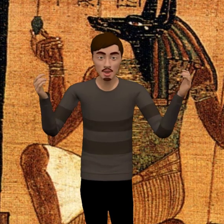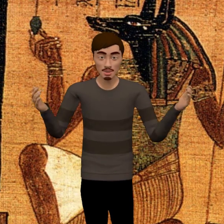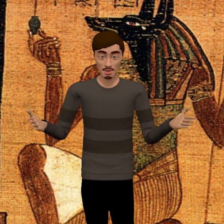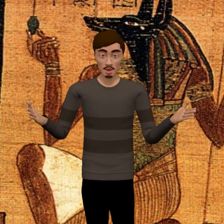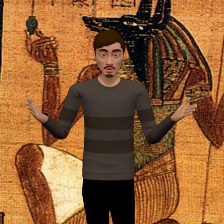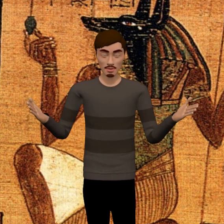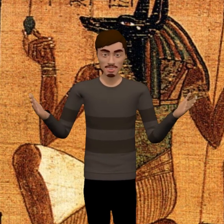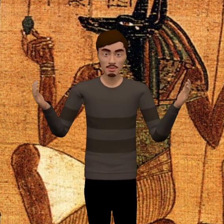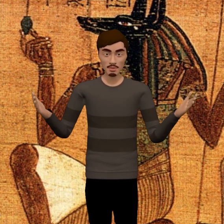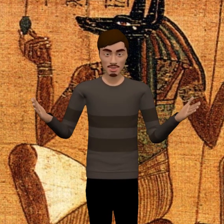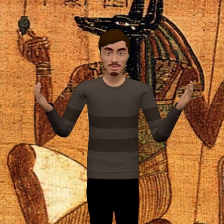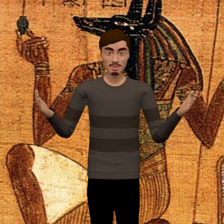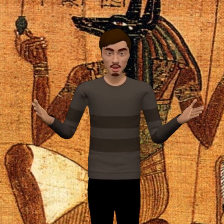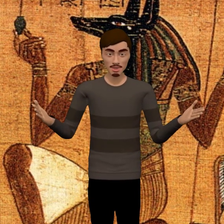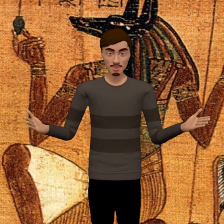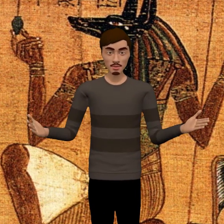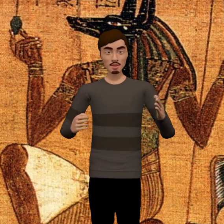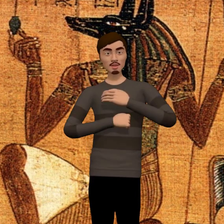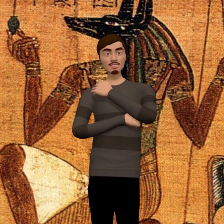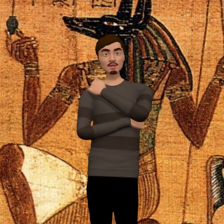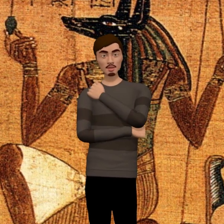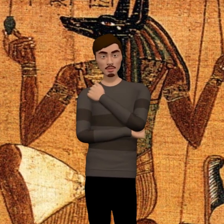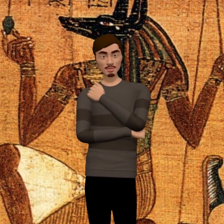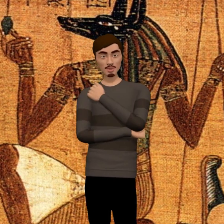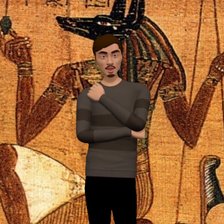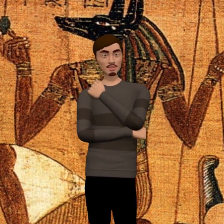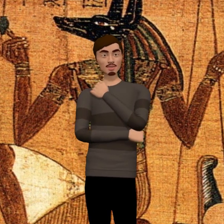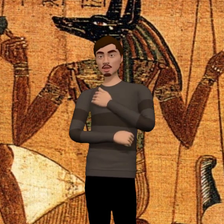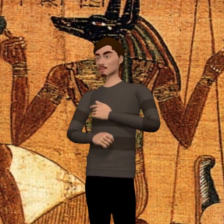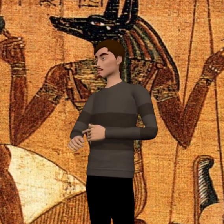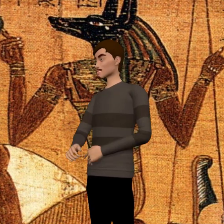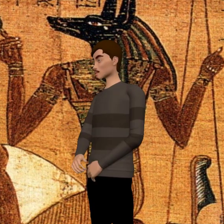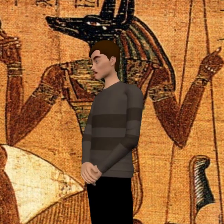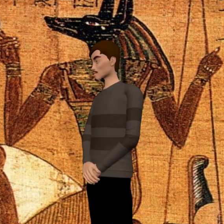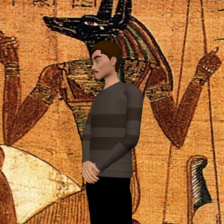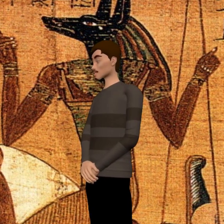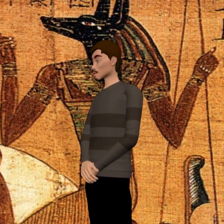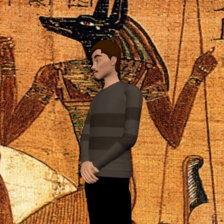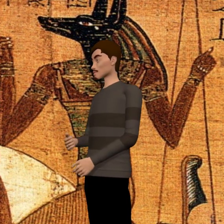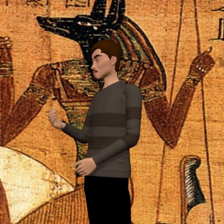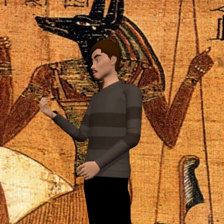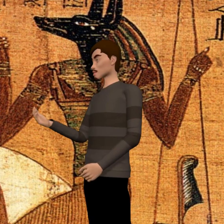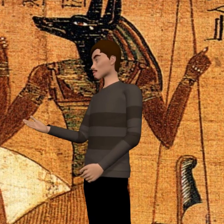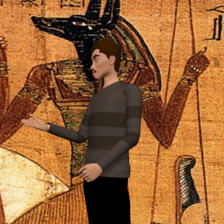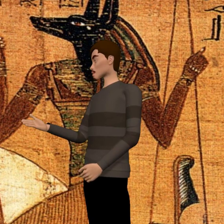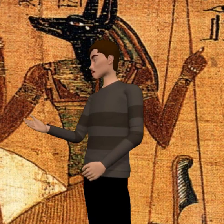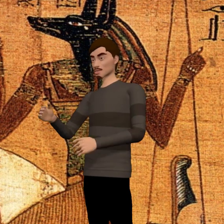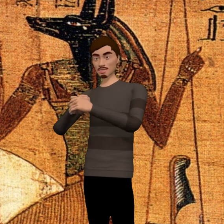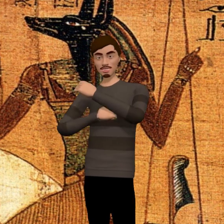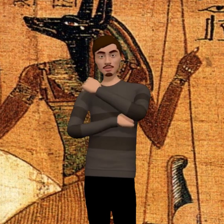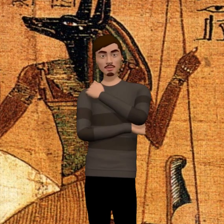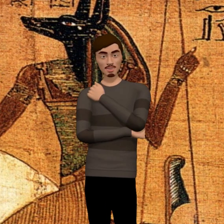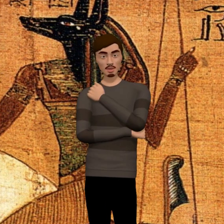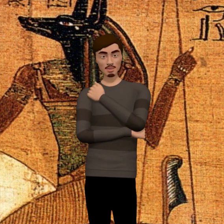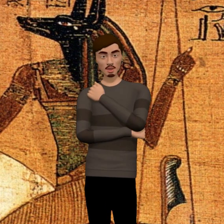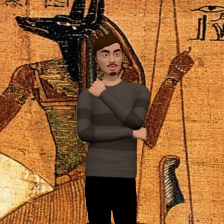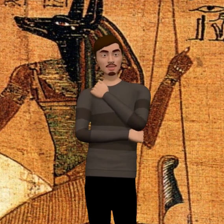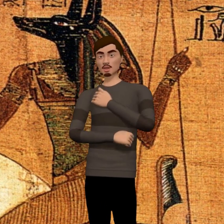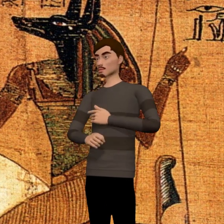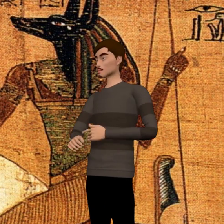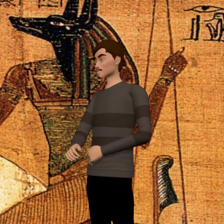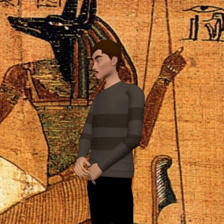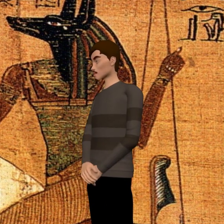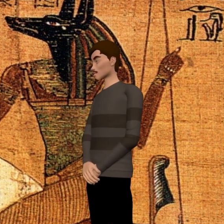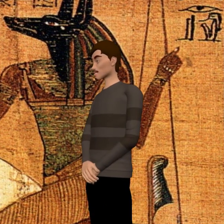deceased corresponded to truth, the heart that does not lie because it represented the real life of the deceased, remained in balance with the feather